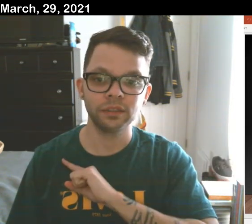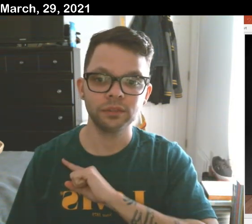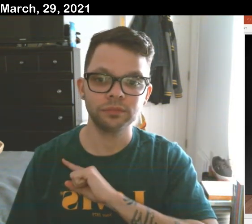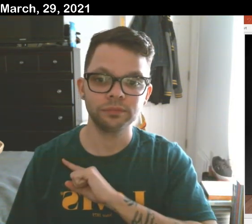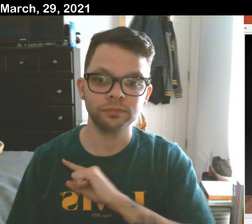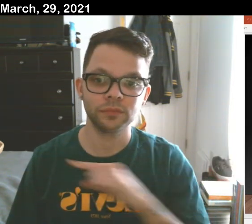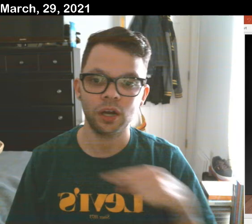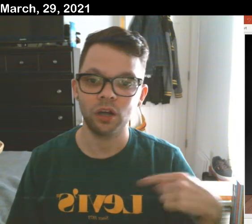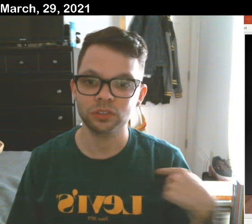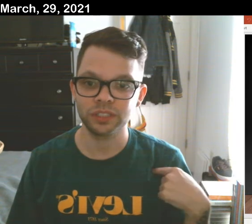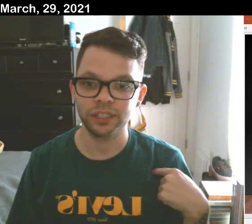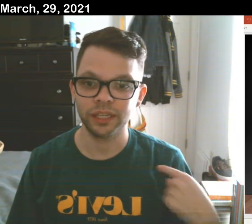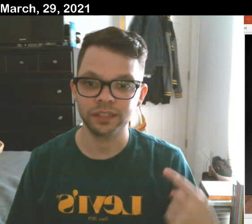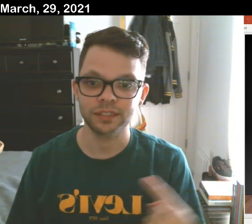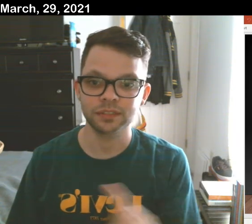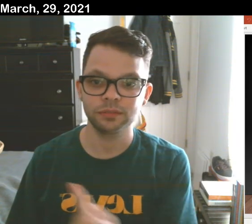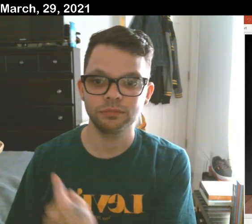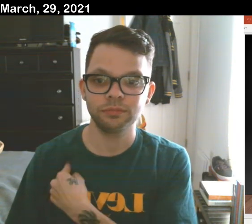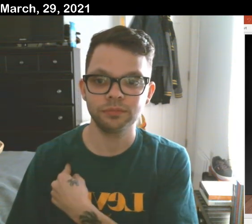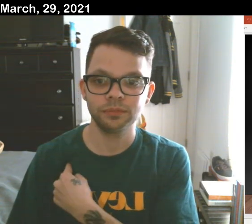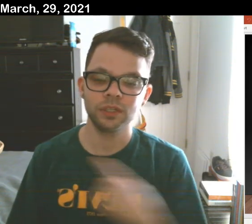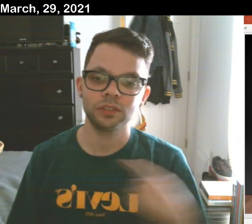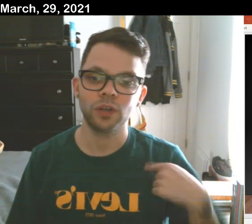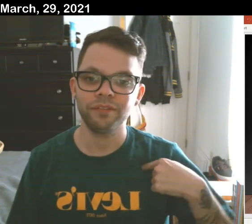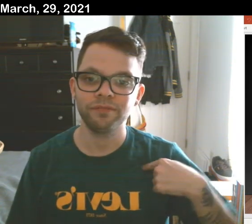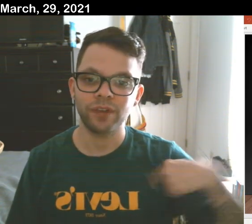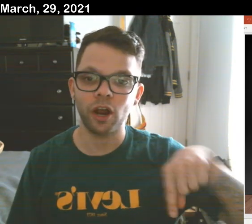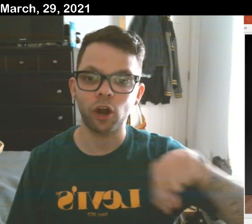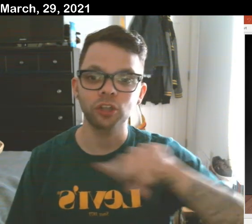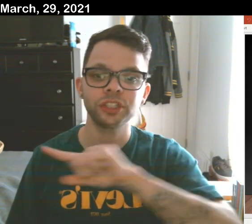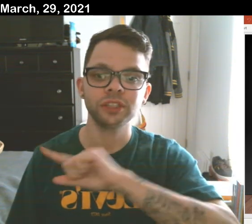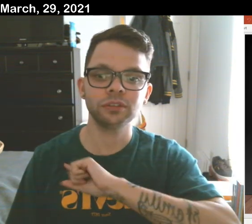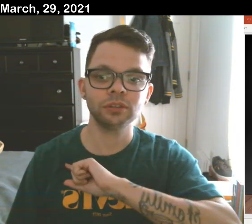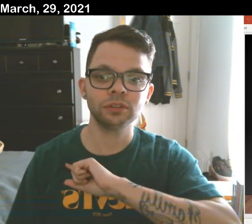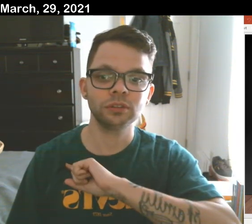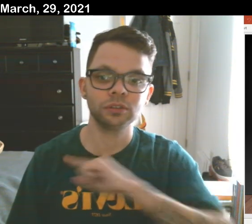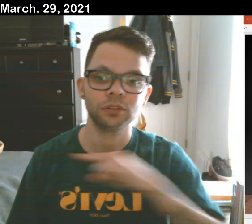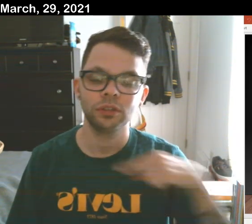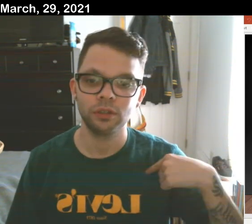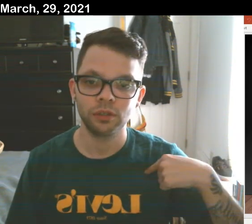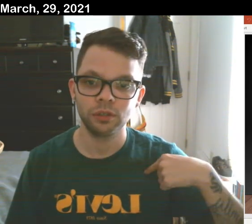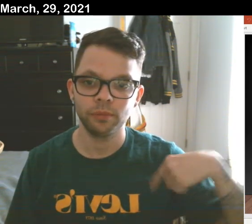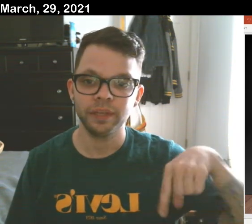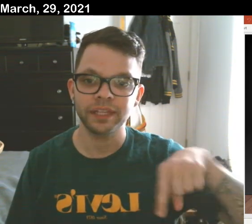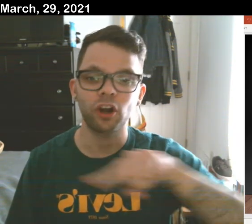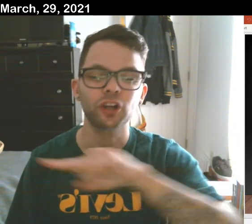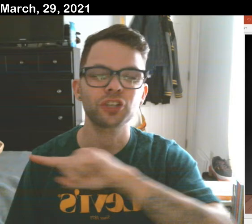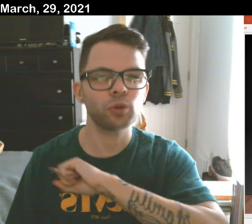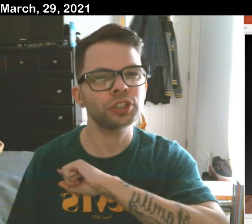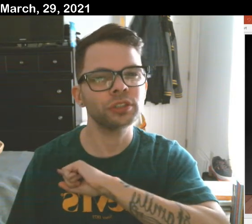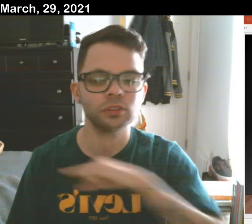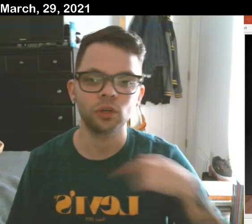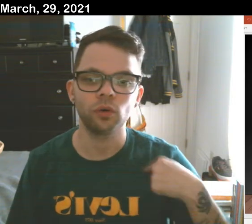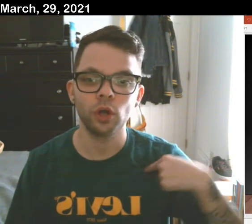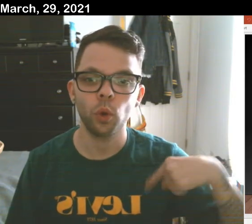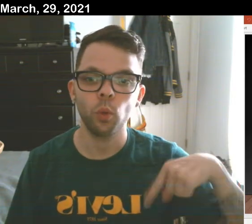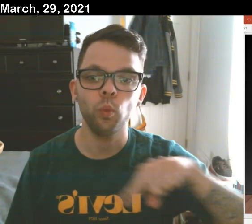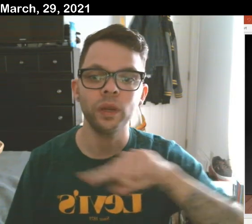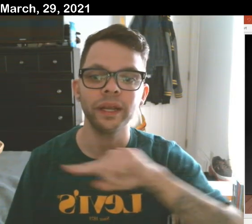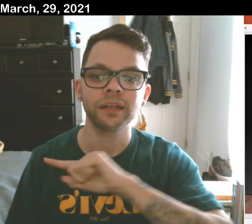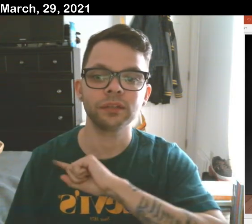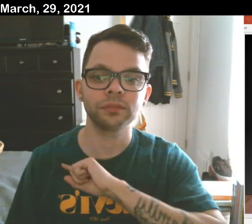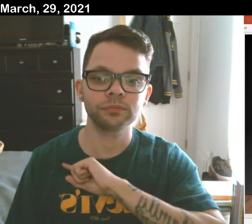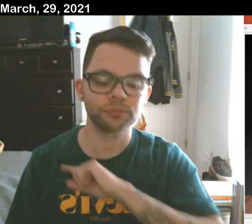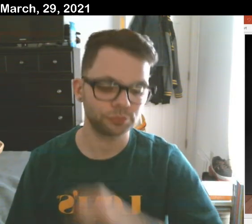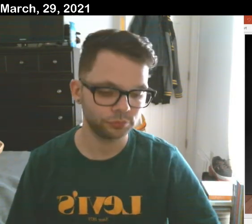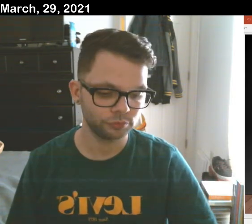we. Also seen like this. So I arch it, make that arch motion. So